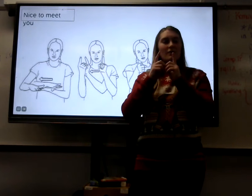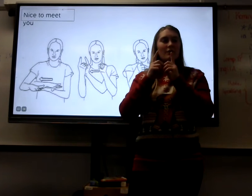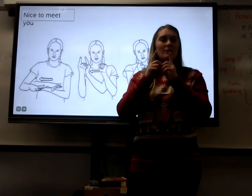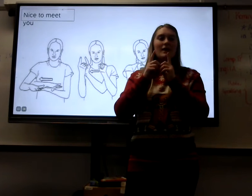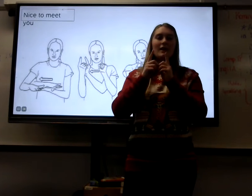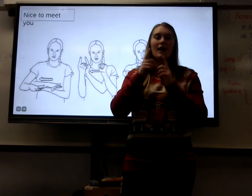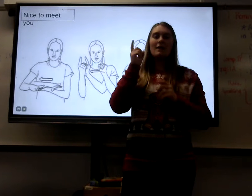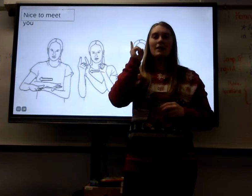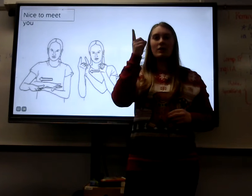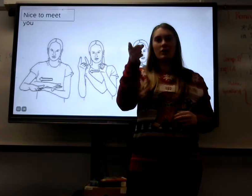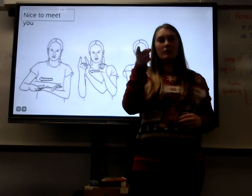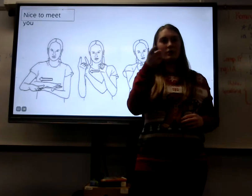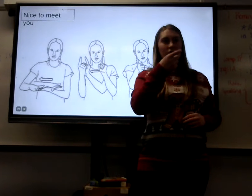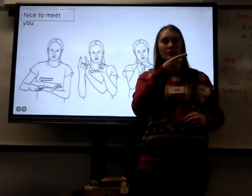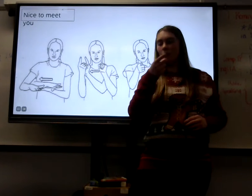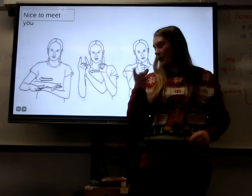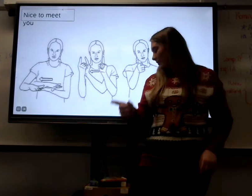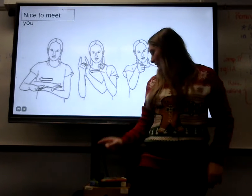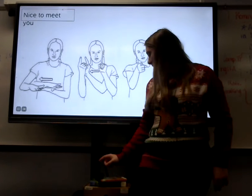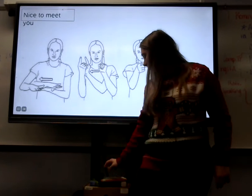For me, and then you, you just point at people.